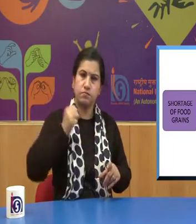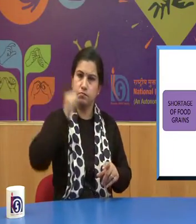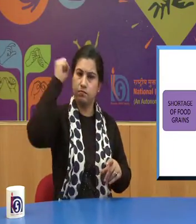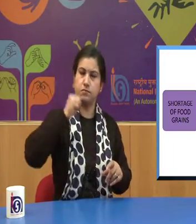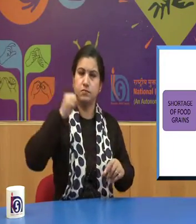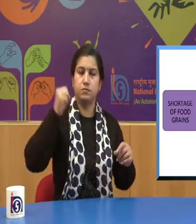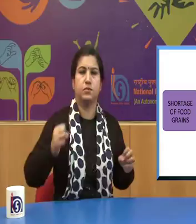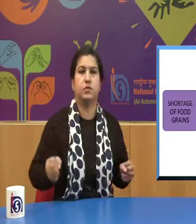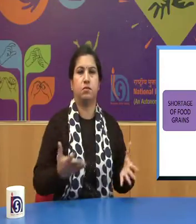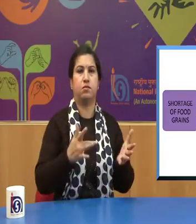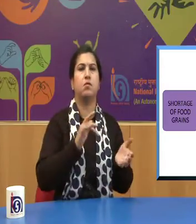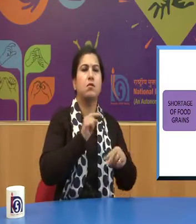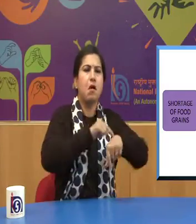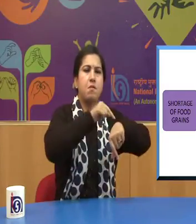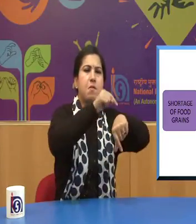to time.